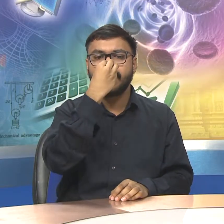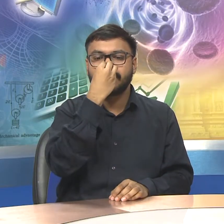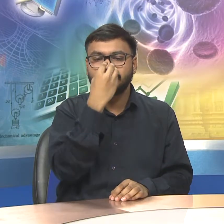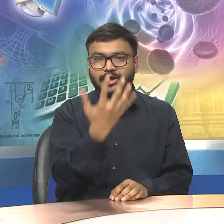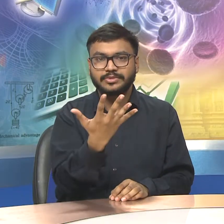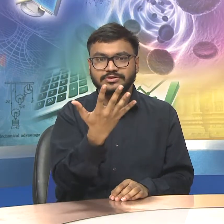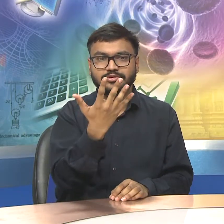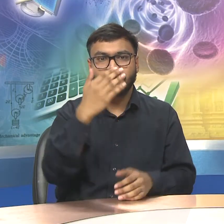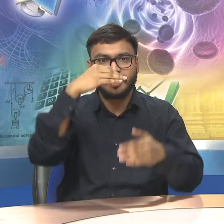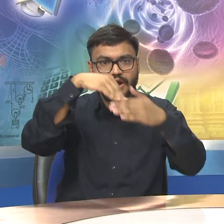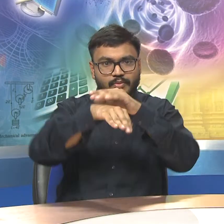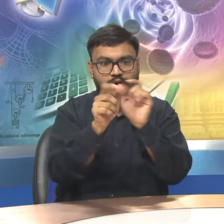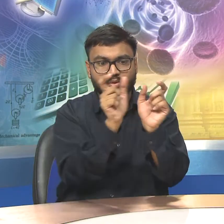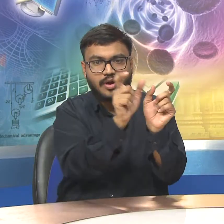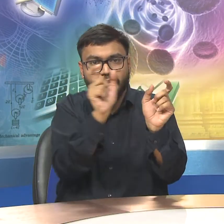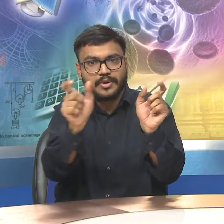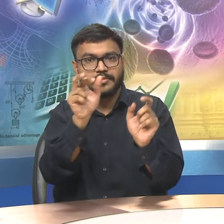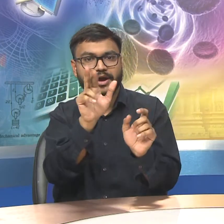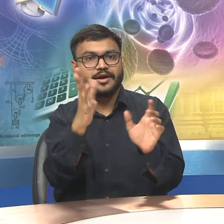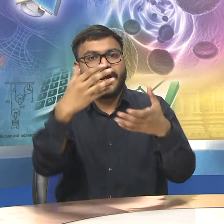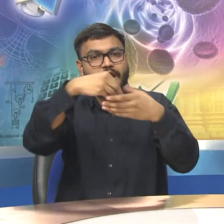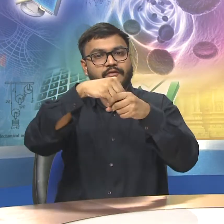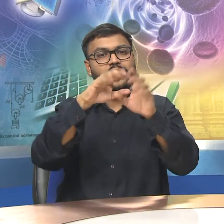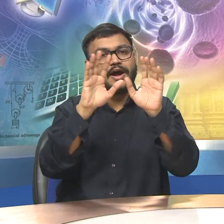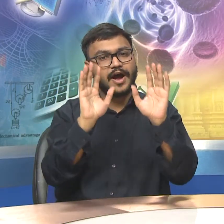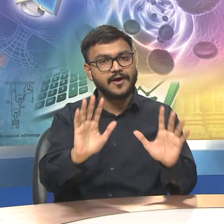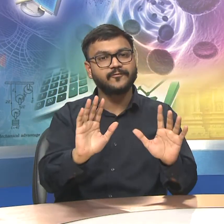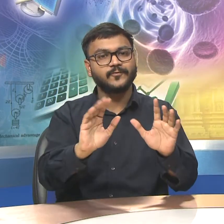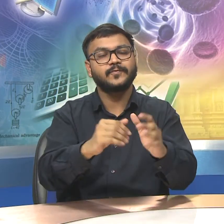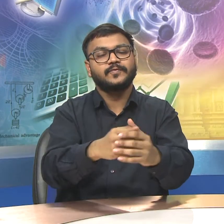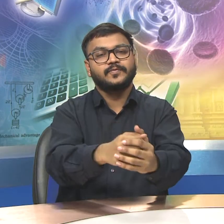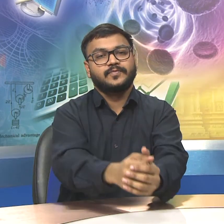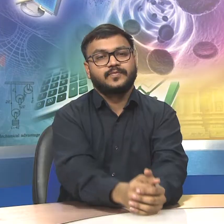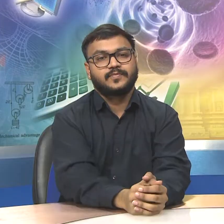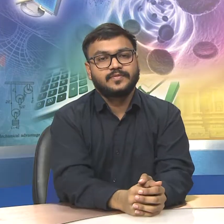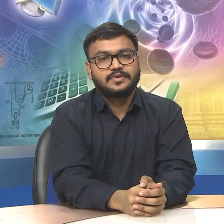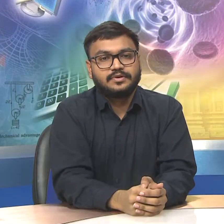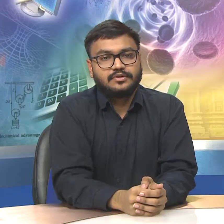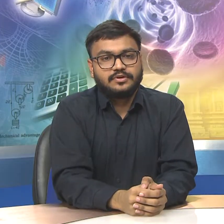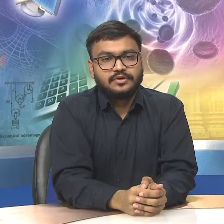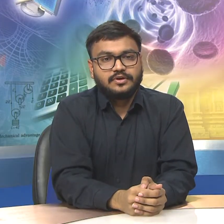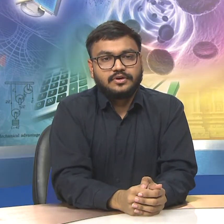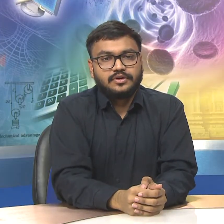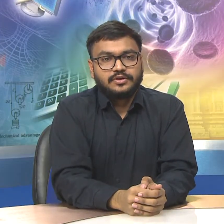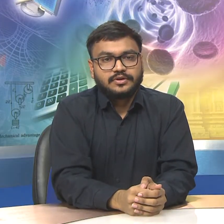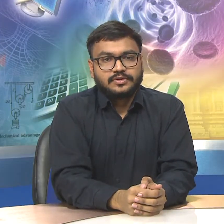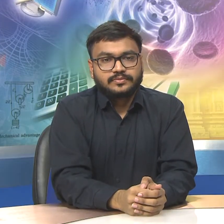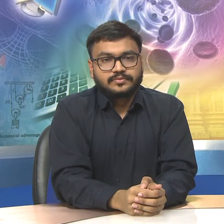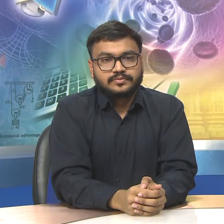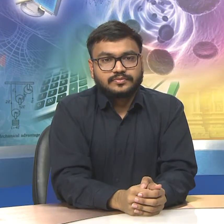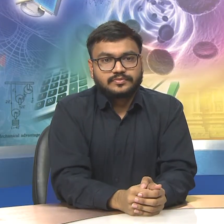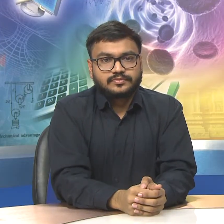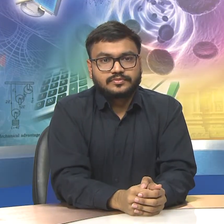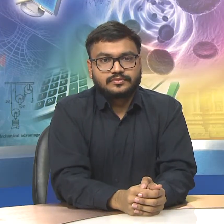all these components, handshake, place of articulation and movement form the sign.